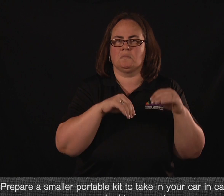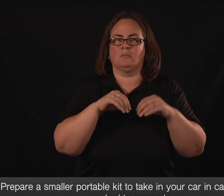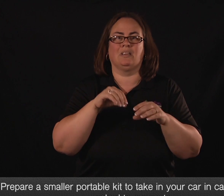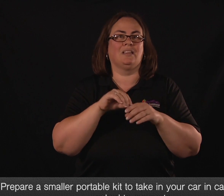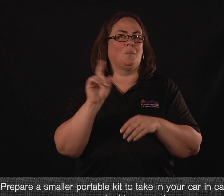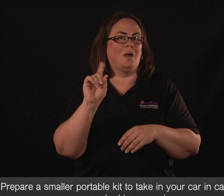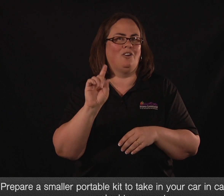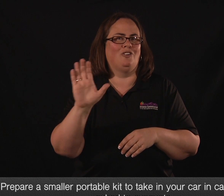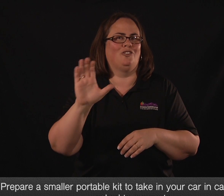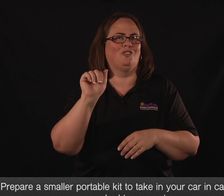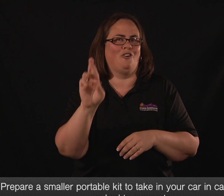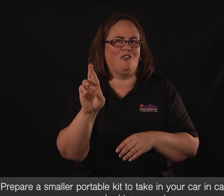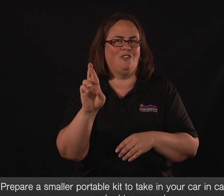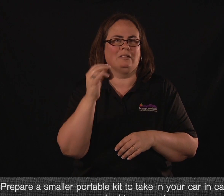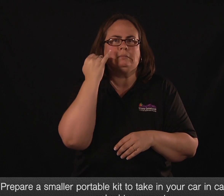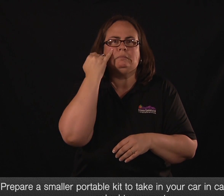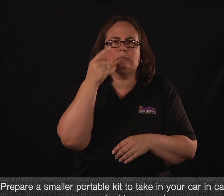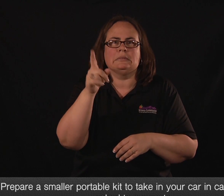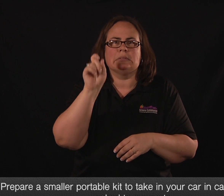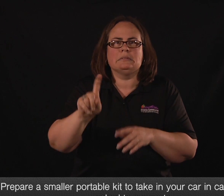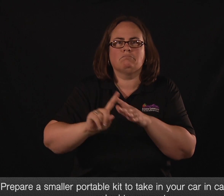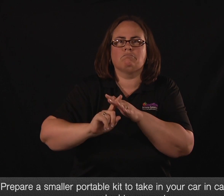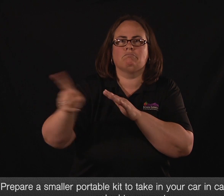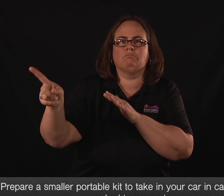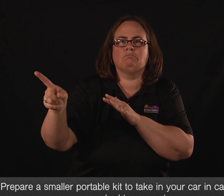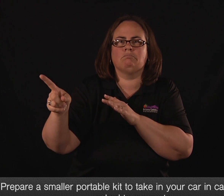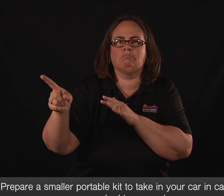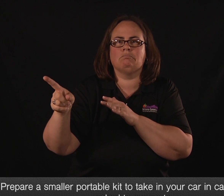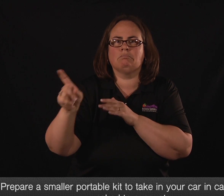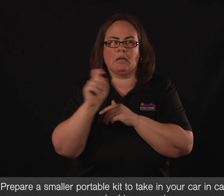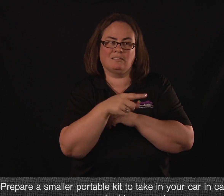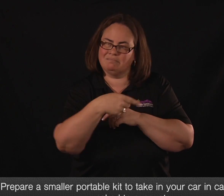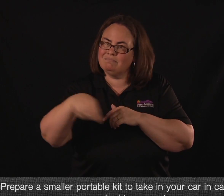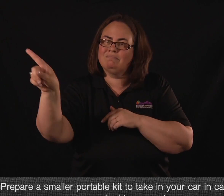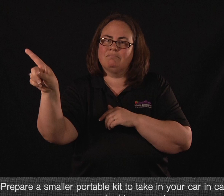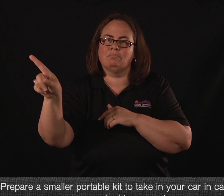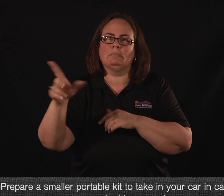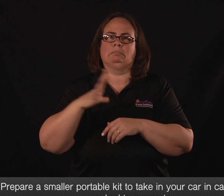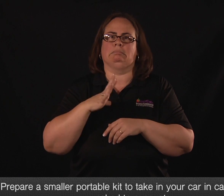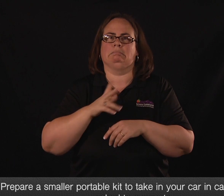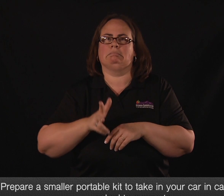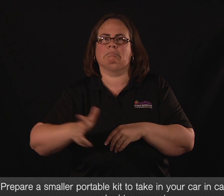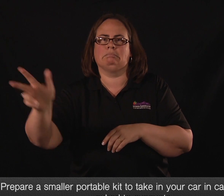Prepare a smaller portable kit to take in your car in case you are asked to evacuate.